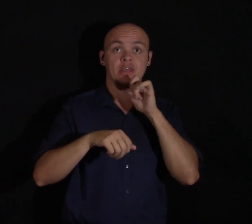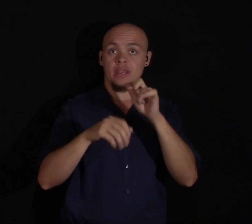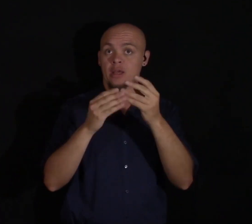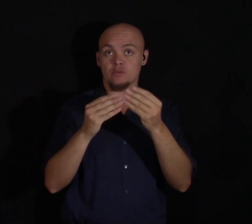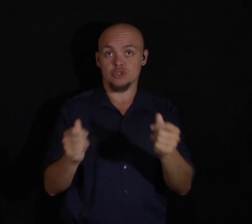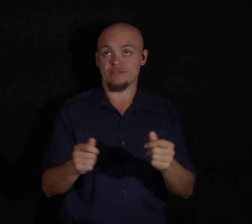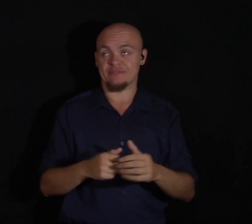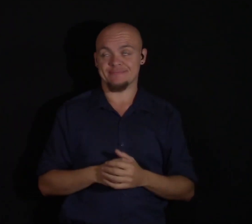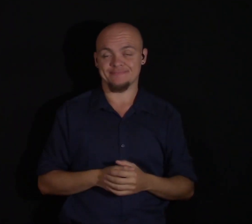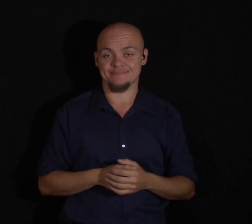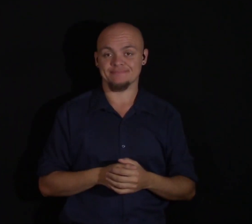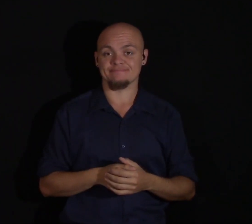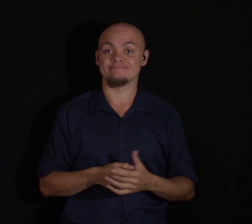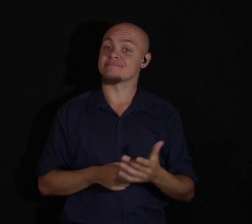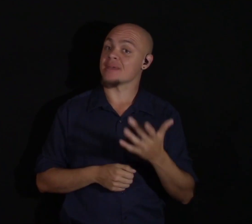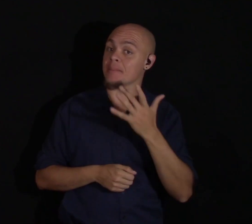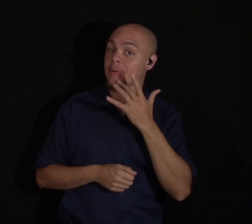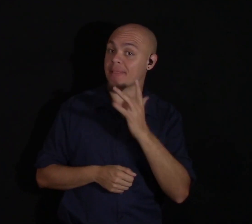Luckily, there's Google.